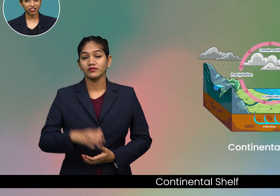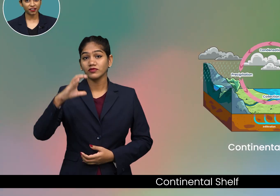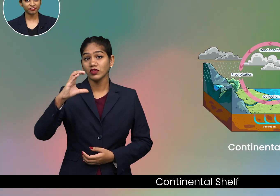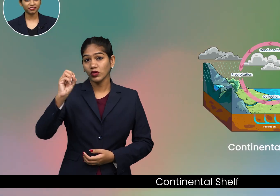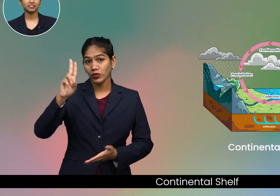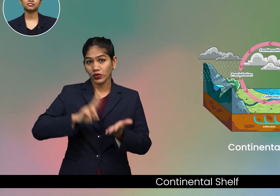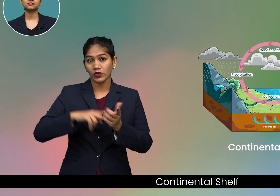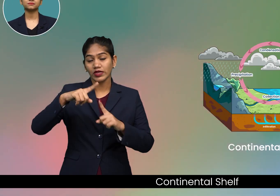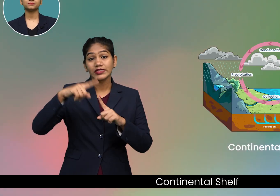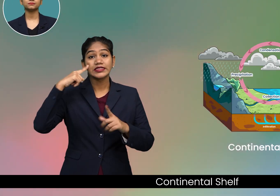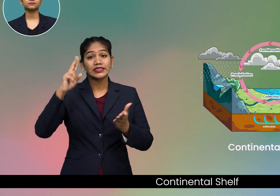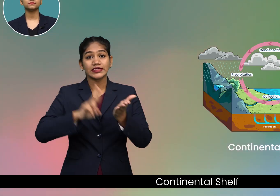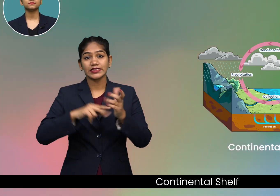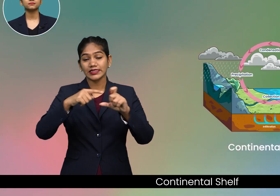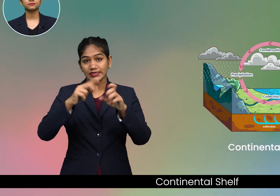continental shelf,